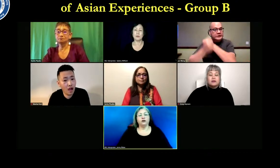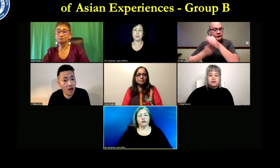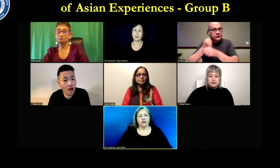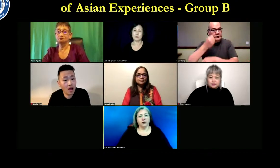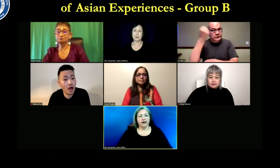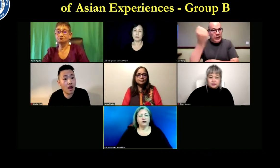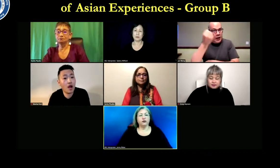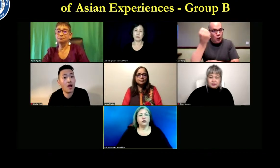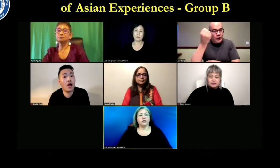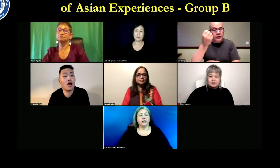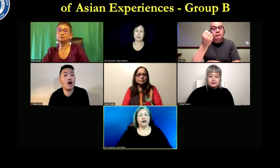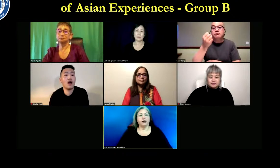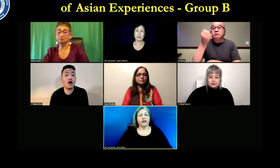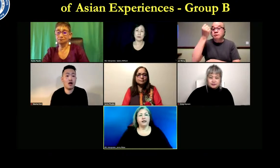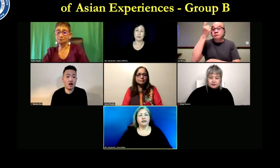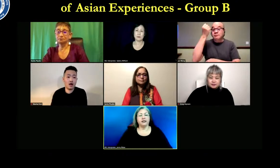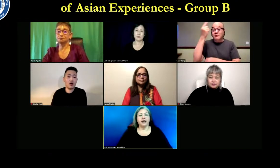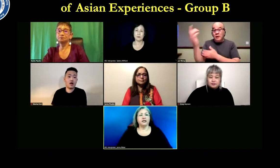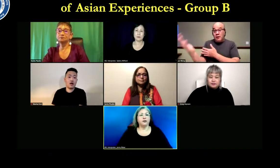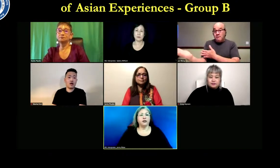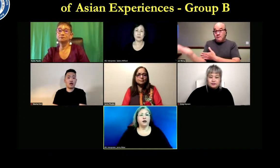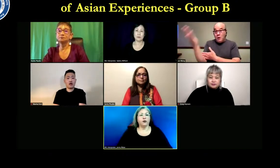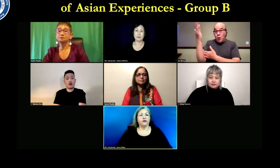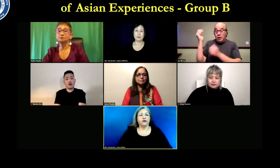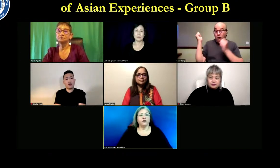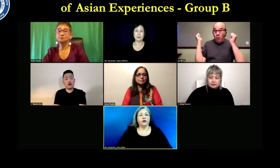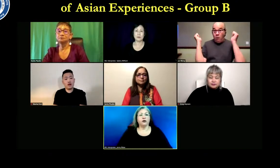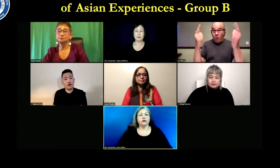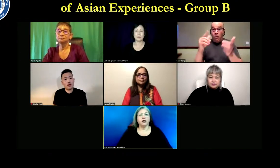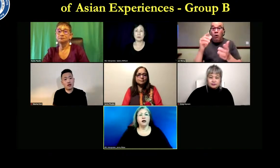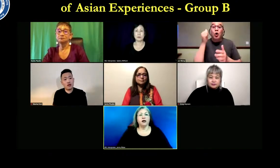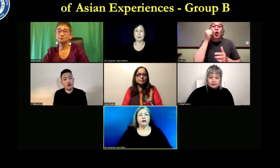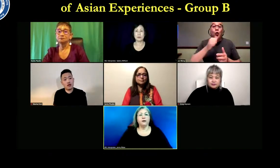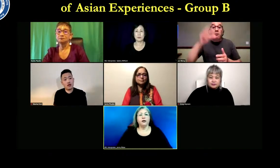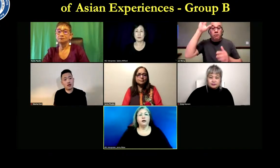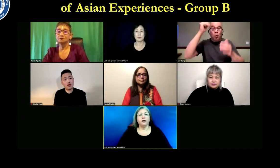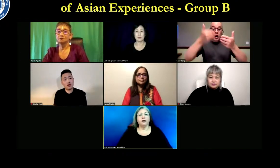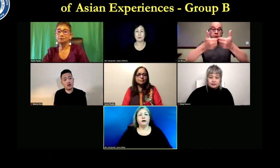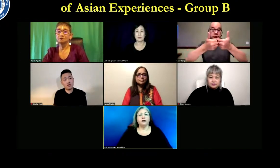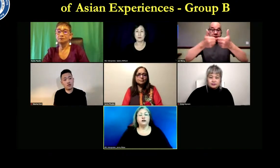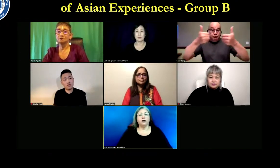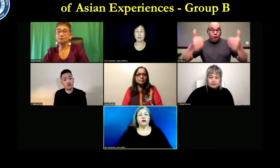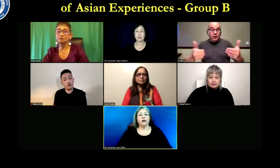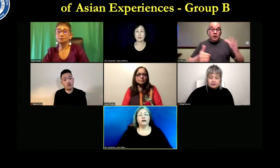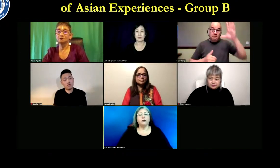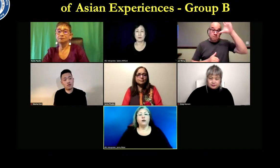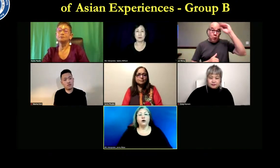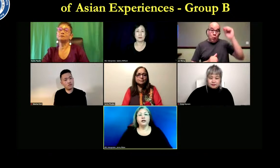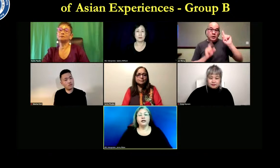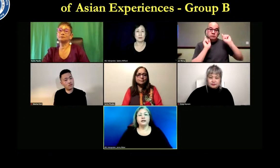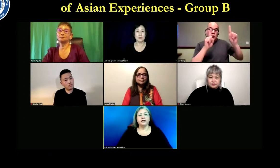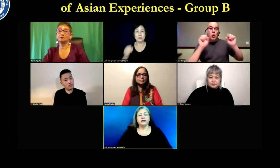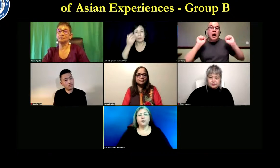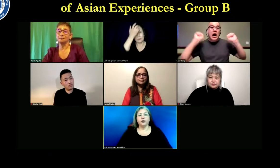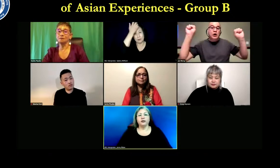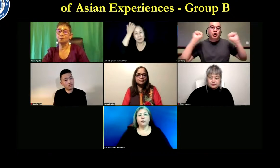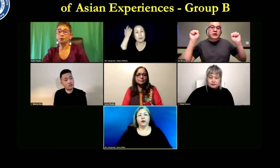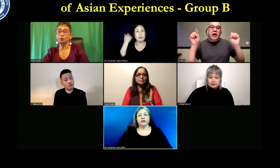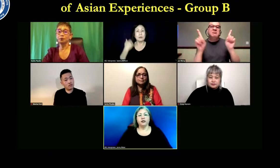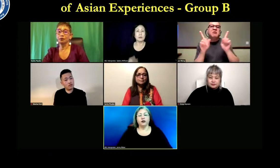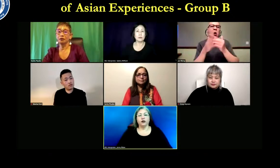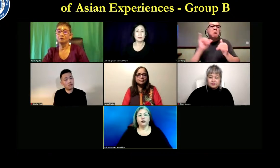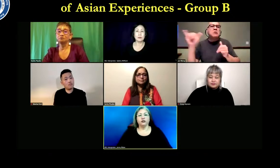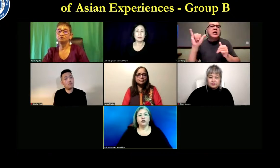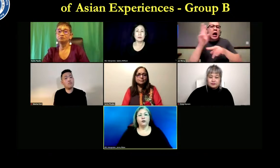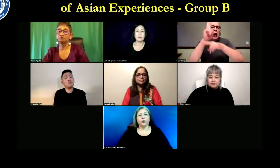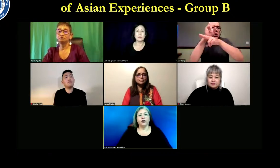they do still have school on Saturdays. It has been that way for a very long time. So in the mornings, they separate the boys